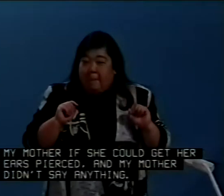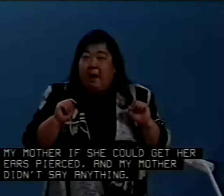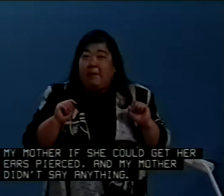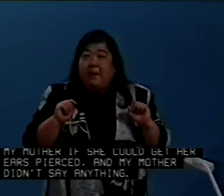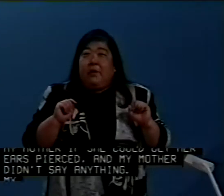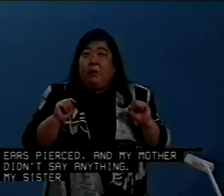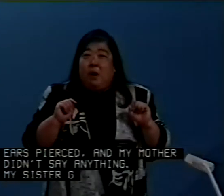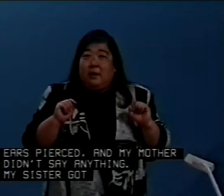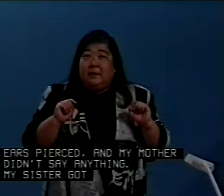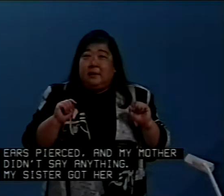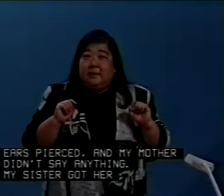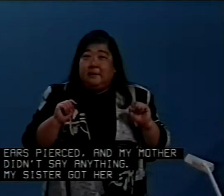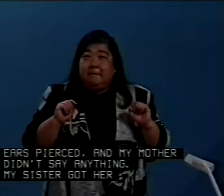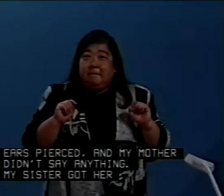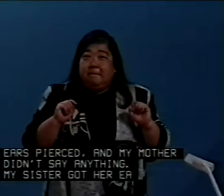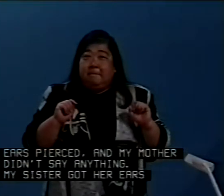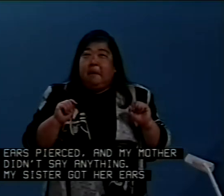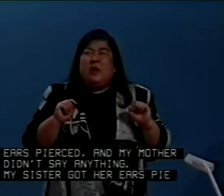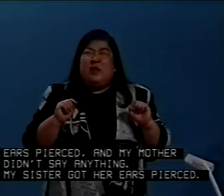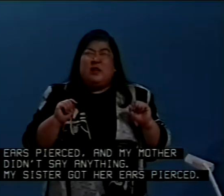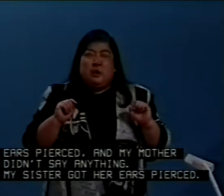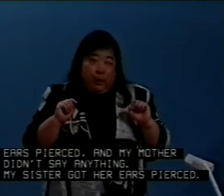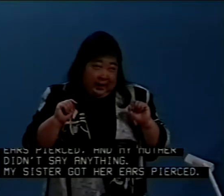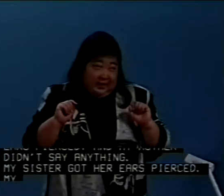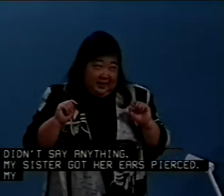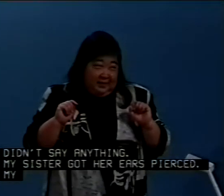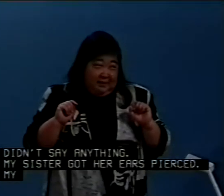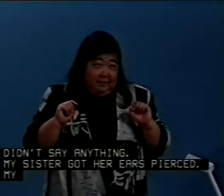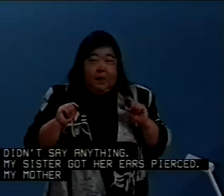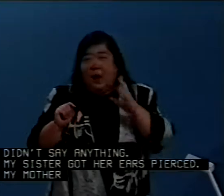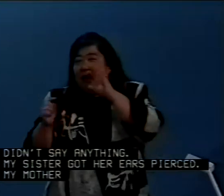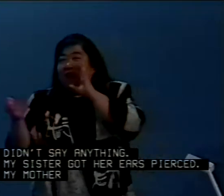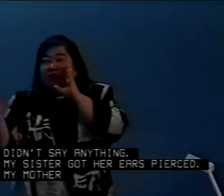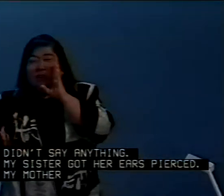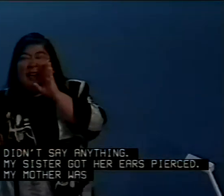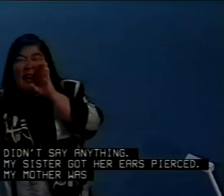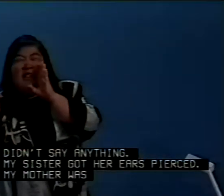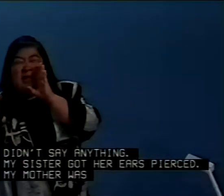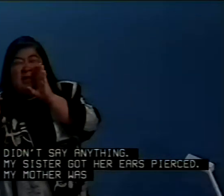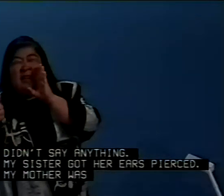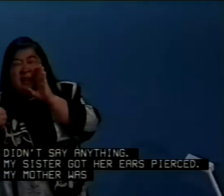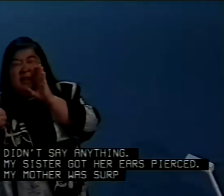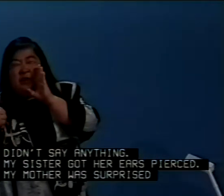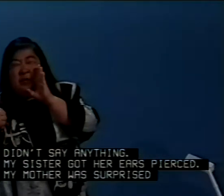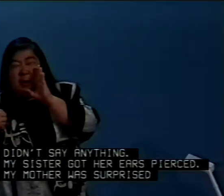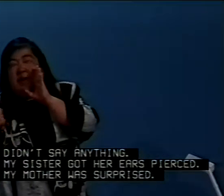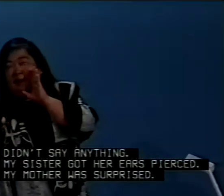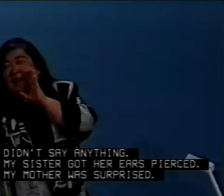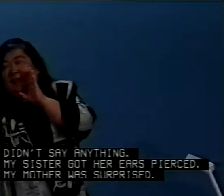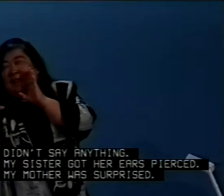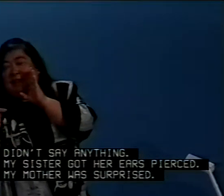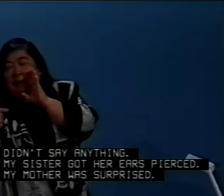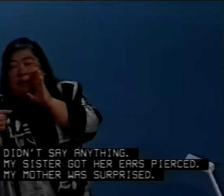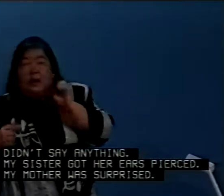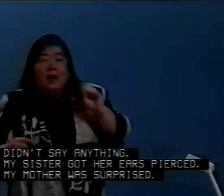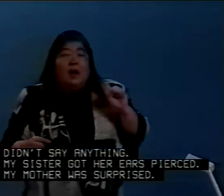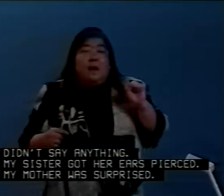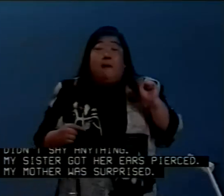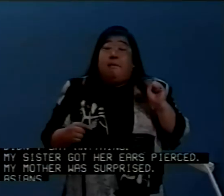My mother was surprised. Asians have a tendency to understatement. That's an example. My